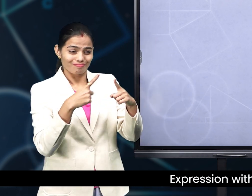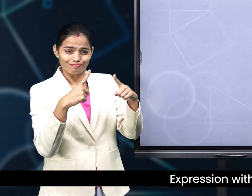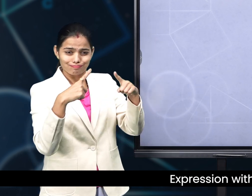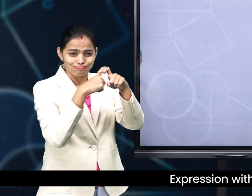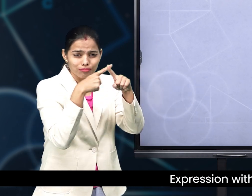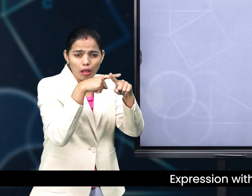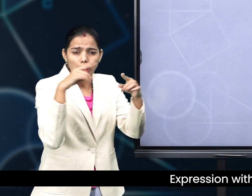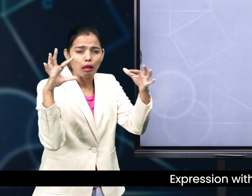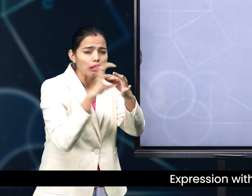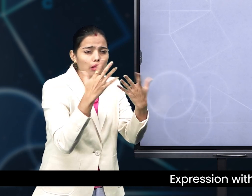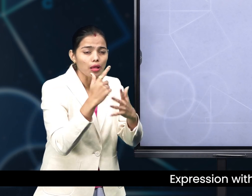Expression with variables.